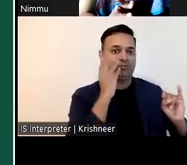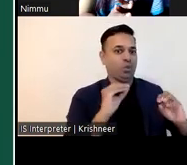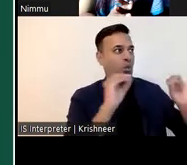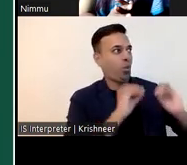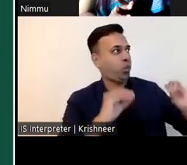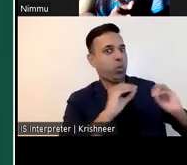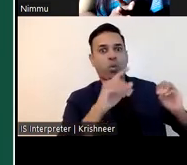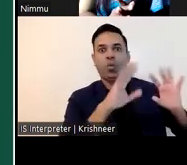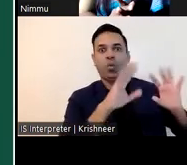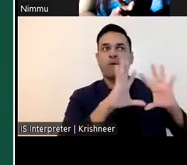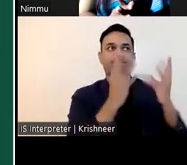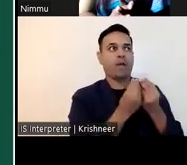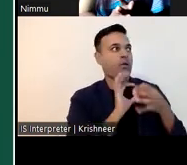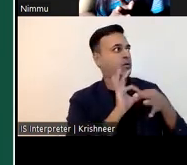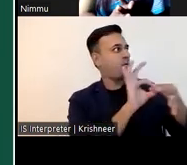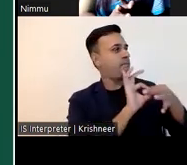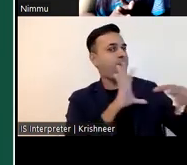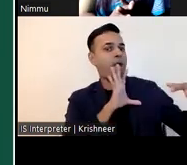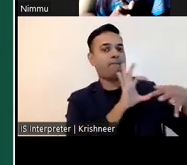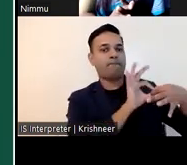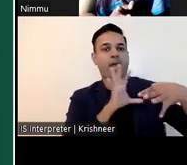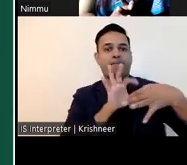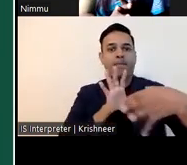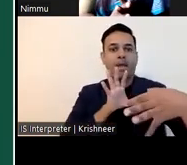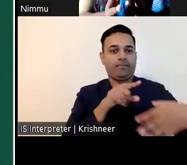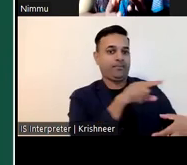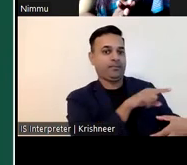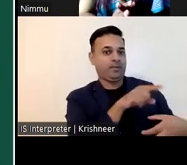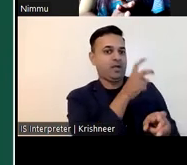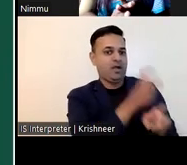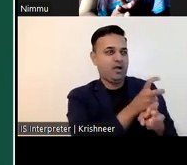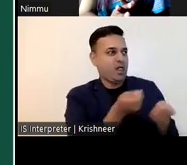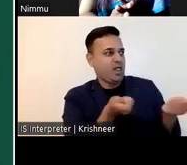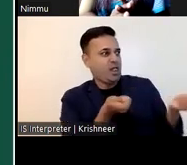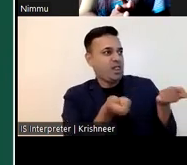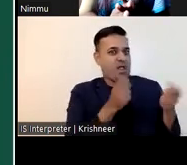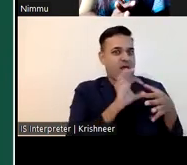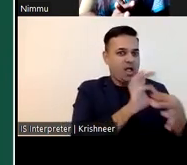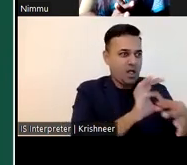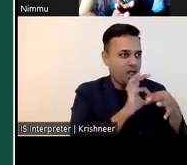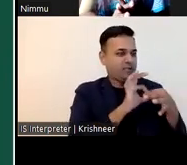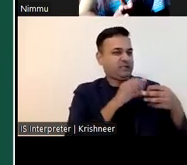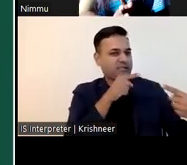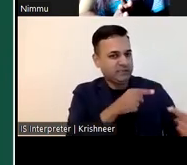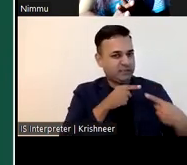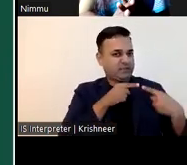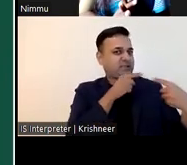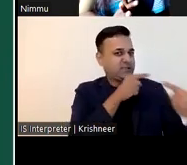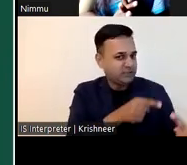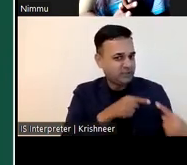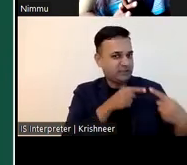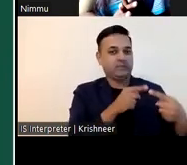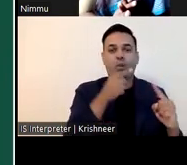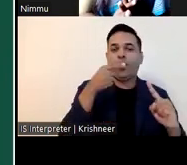share with you guys. So I just want to share to the my sisters and brothers who are presenting here that don't ever